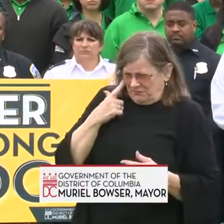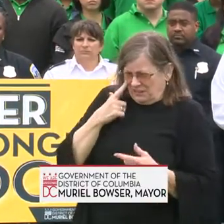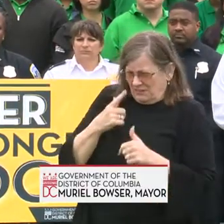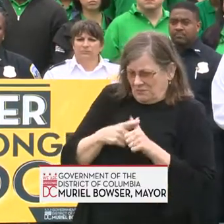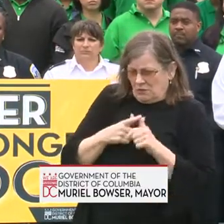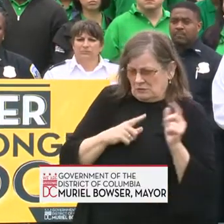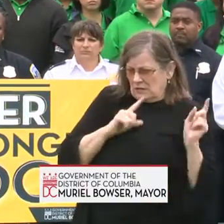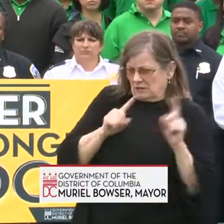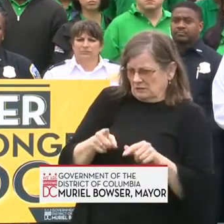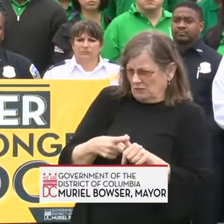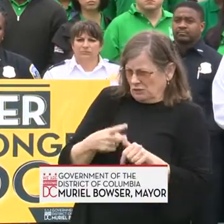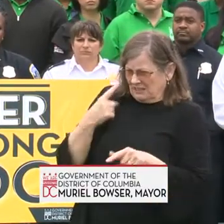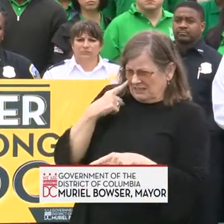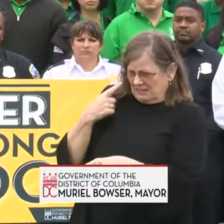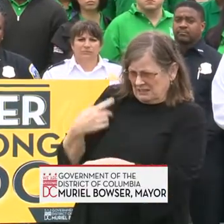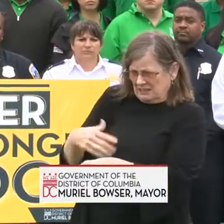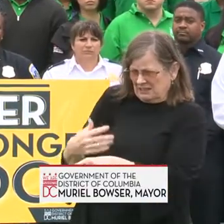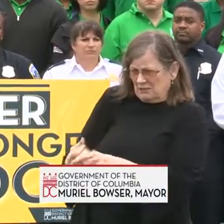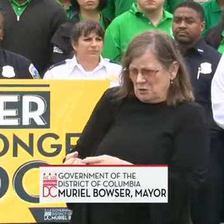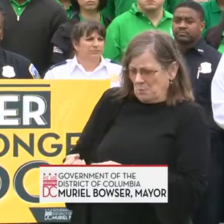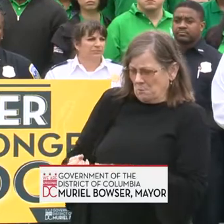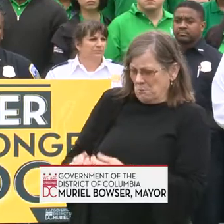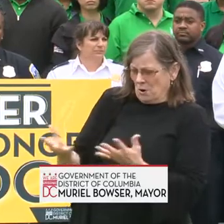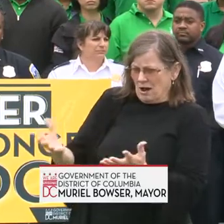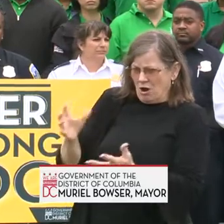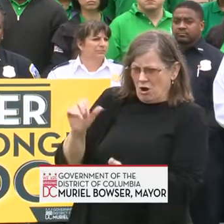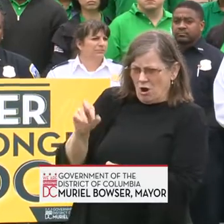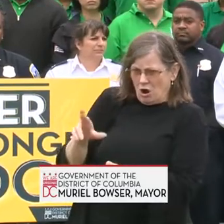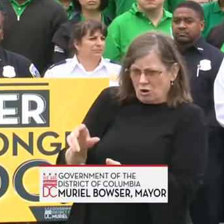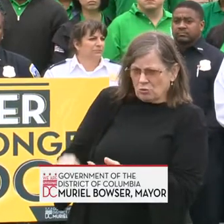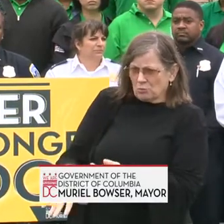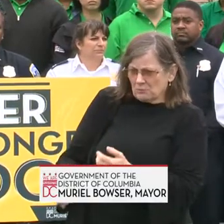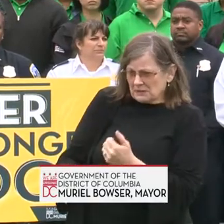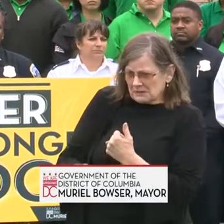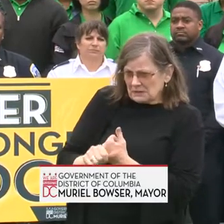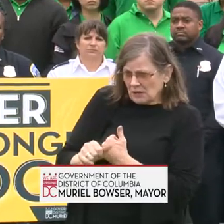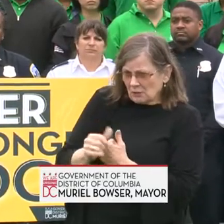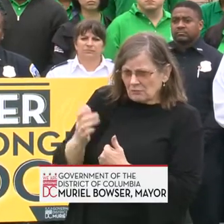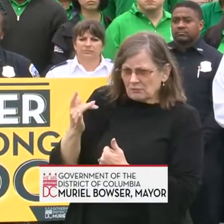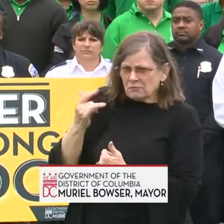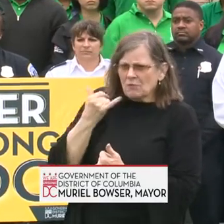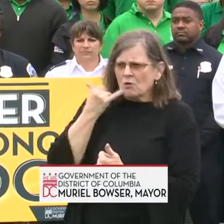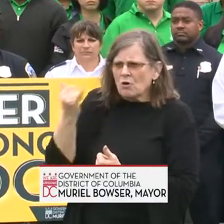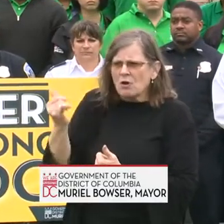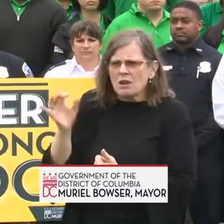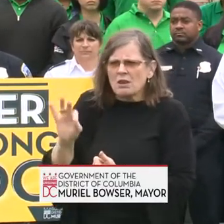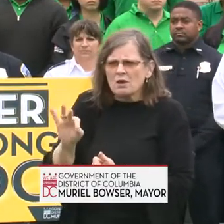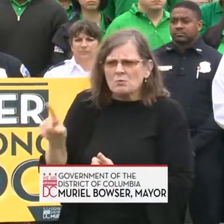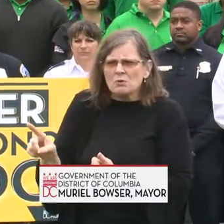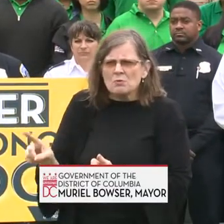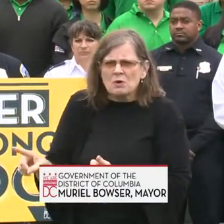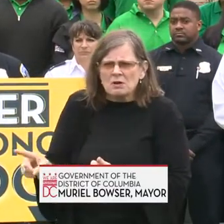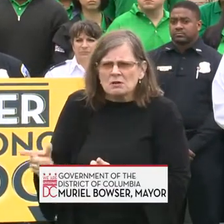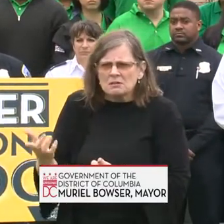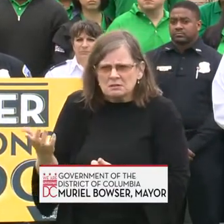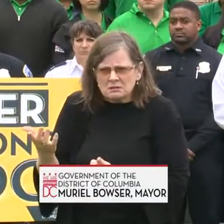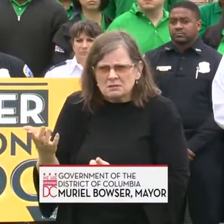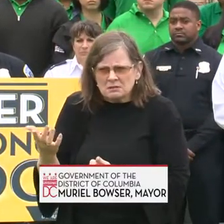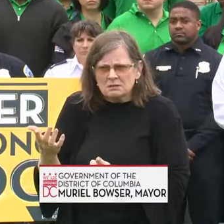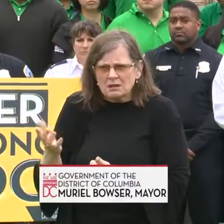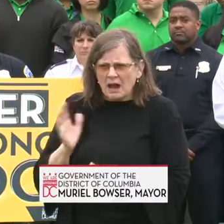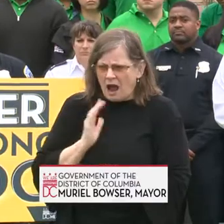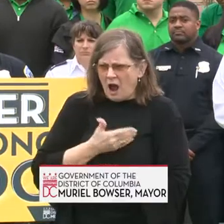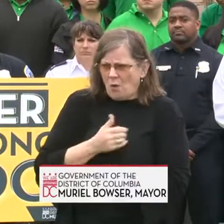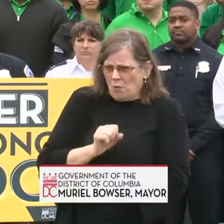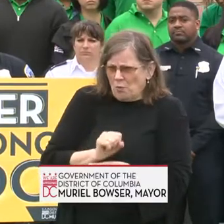reason, and a burnt out car could be dangerous, you call 911. and then our operators will figure out where